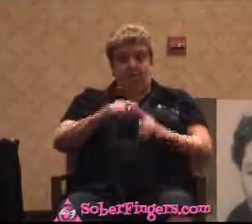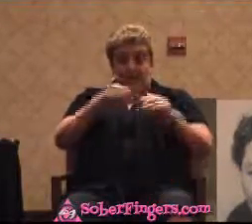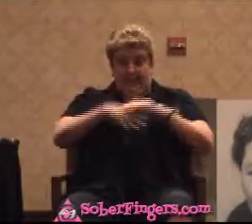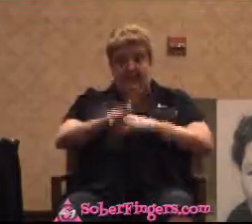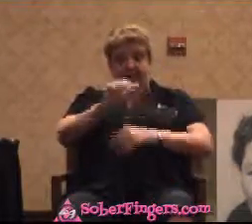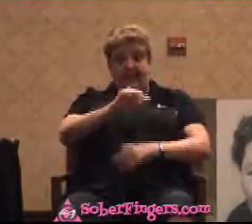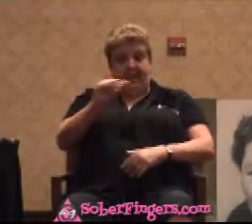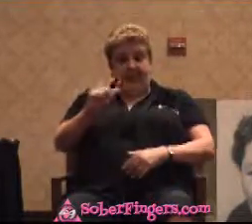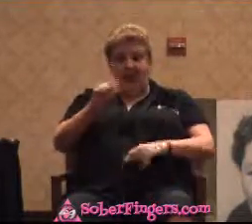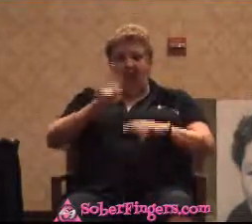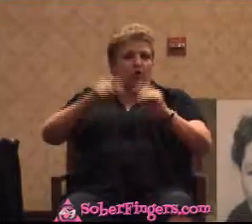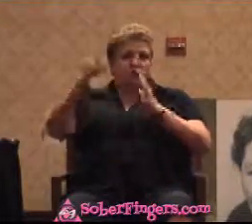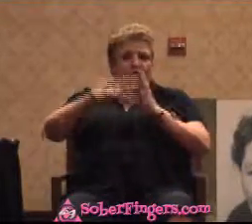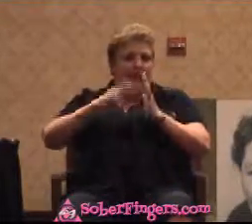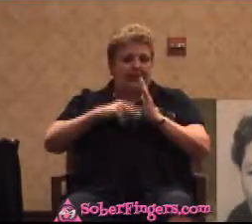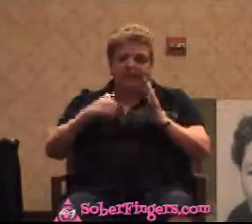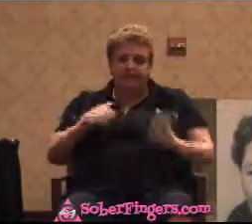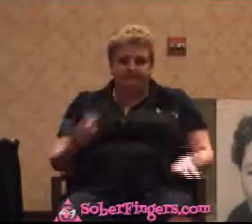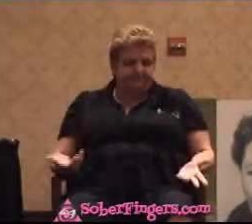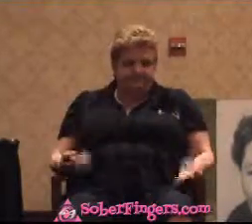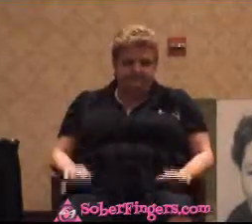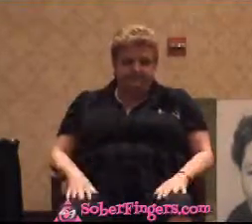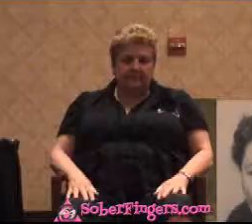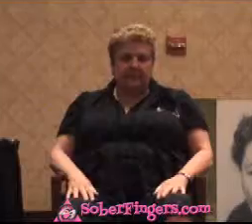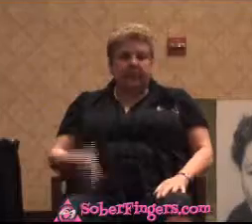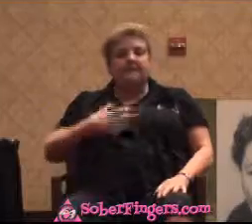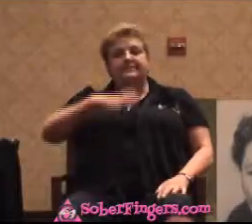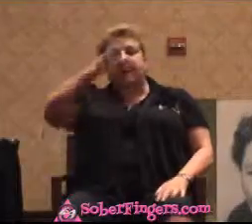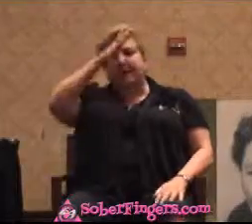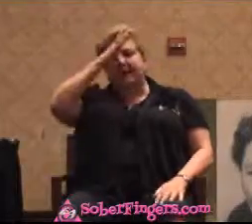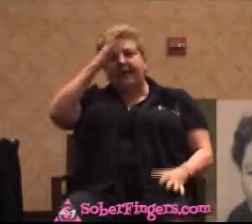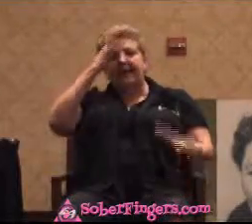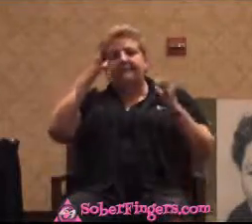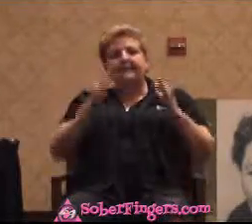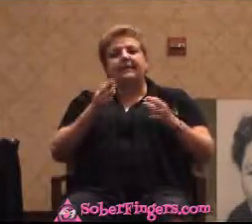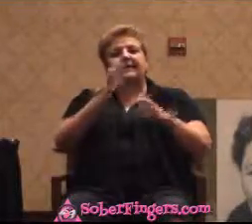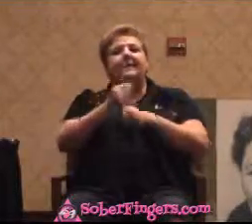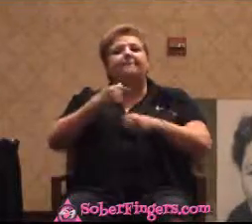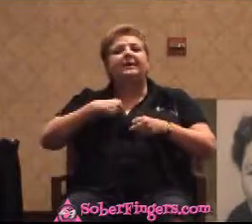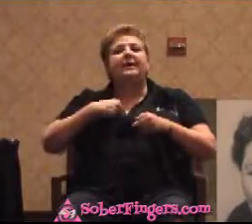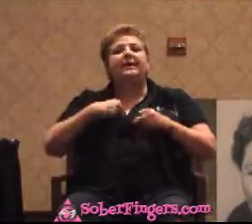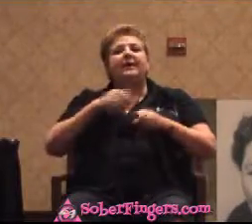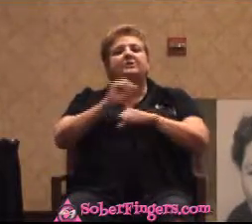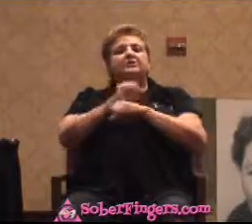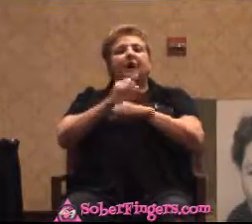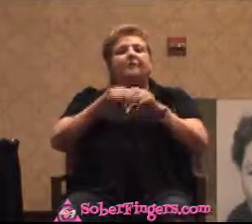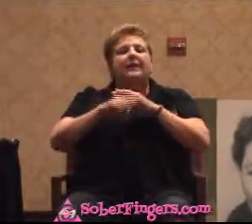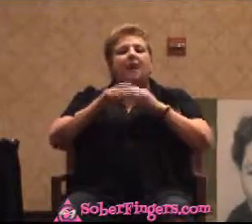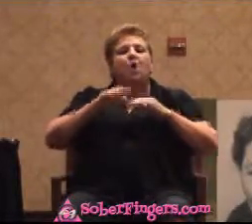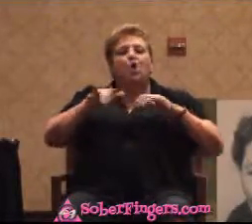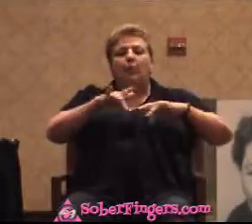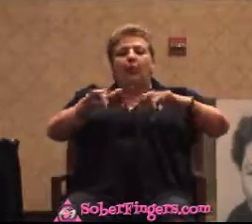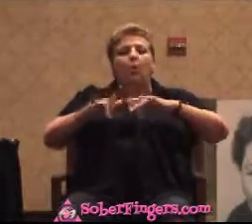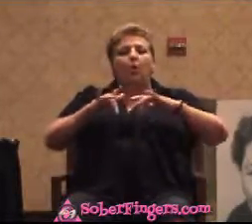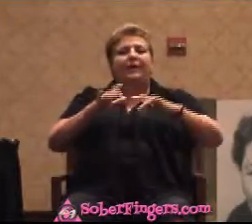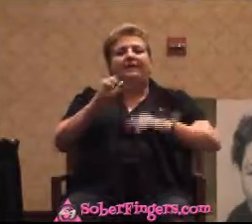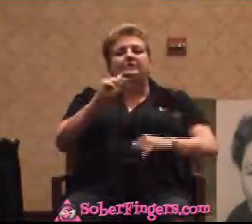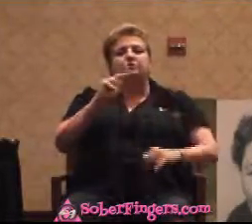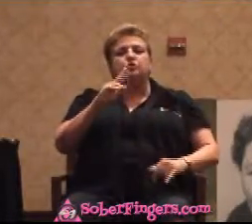even read. So my dad decides to give me a job at a recording studio. So I meet, and if you're an artist like